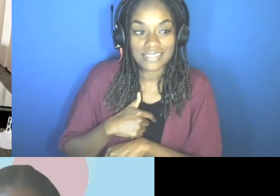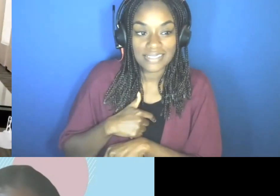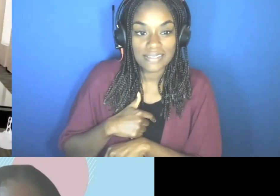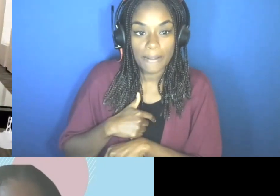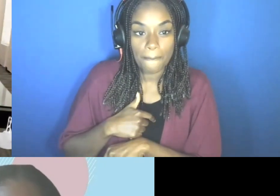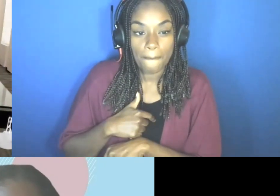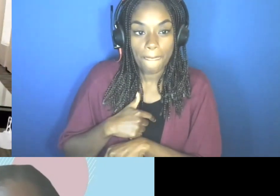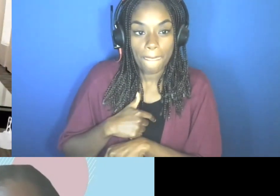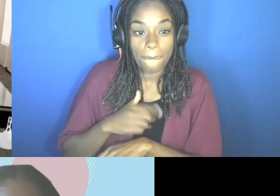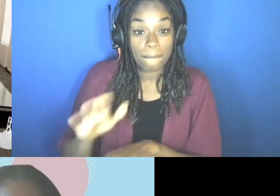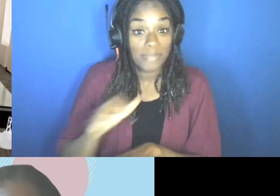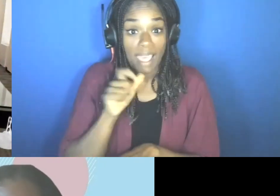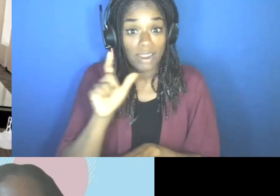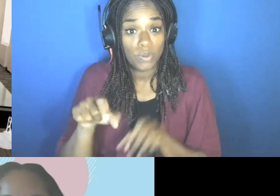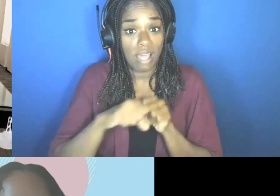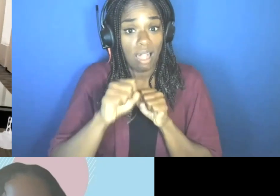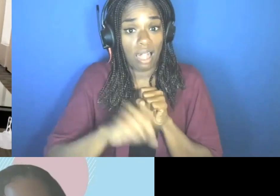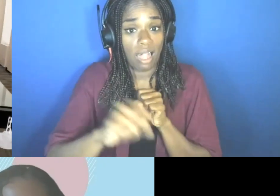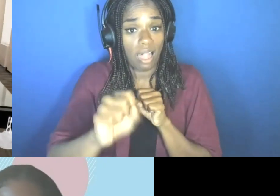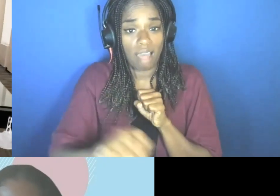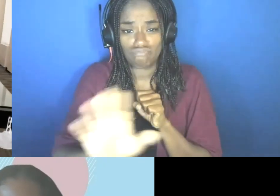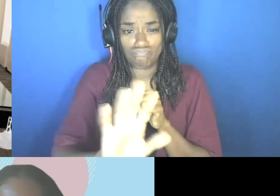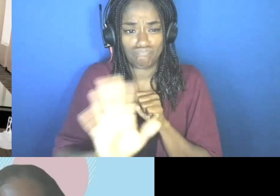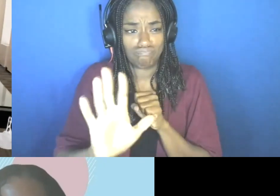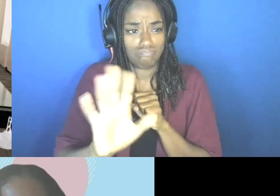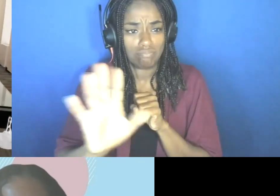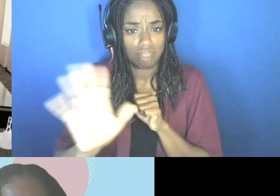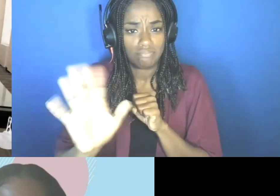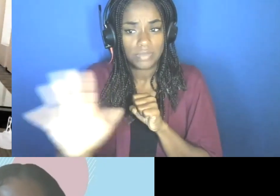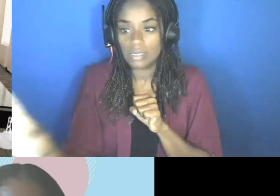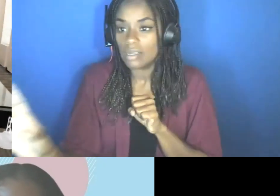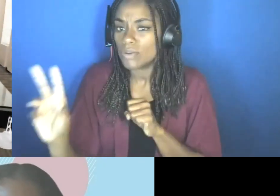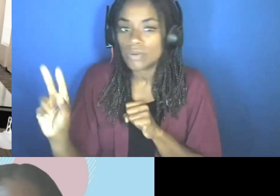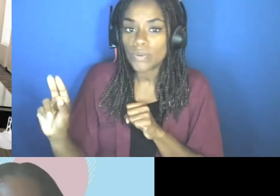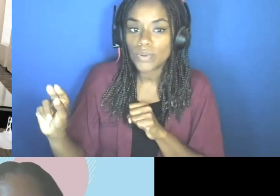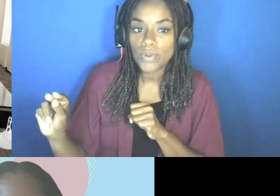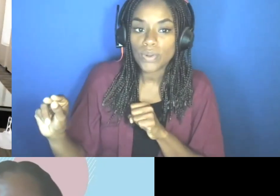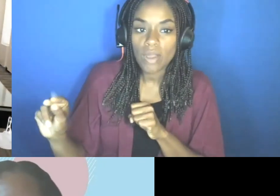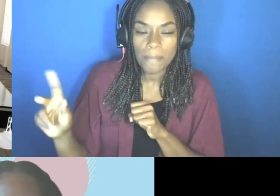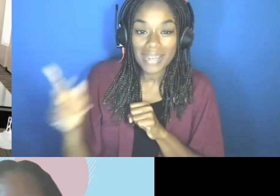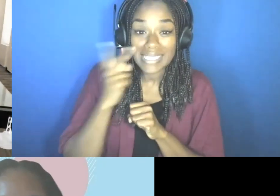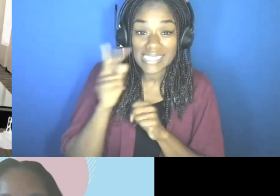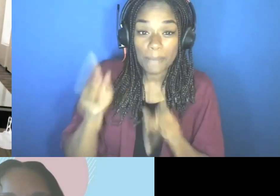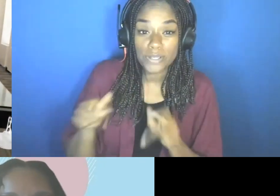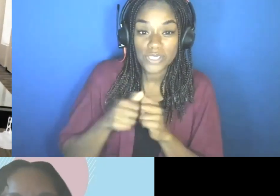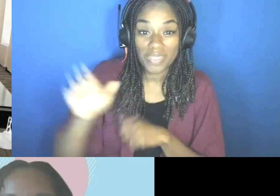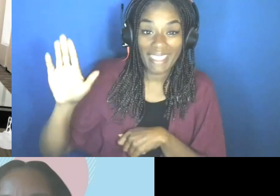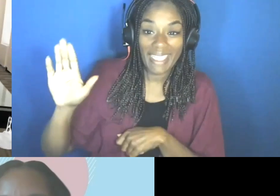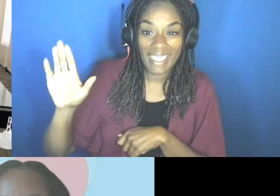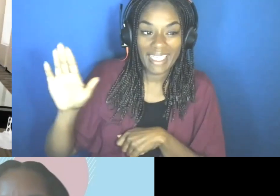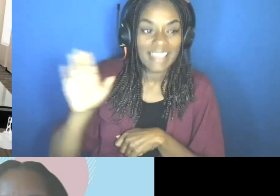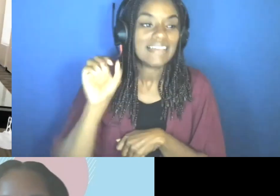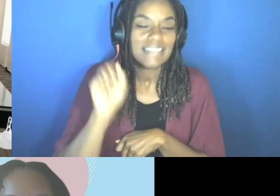Well, I don't need to drag things out here. Yeah. I really want to thank you everybody. Somebody has his hand up. Yes, I think Dr. Bassett. Yes,